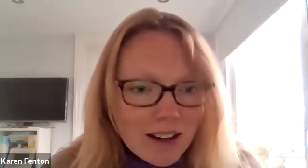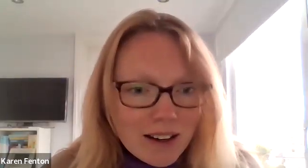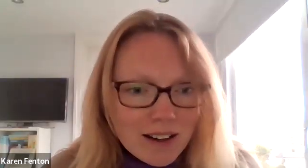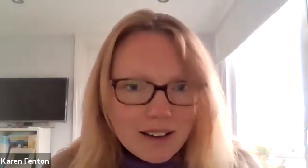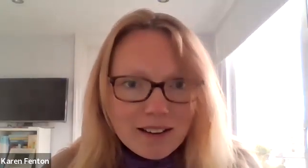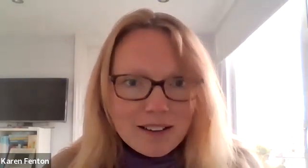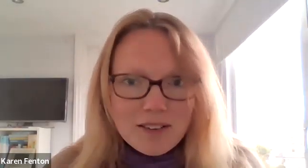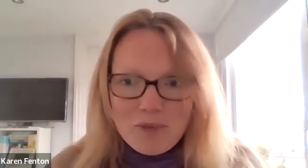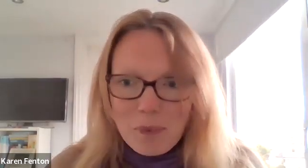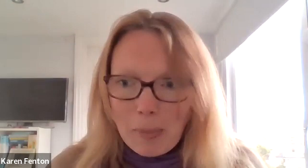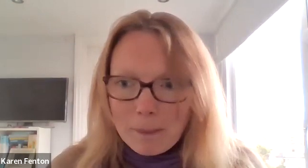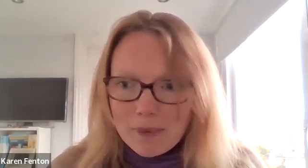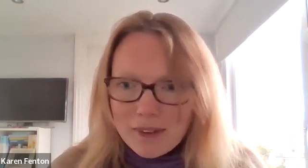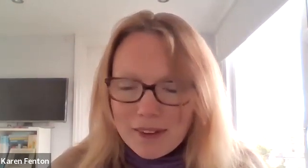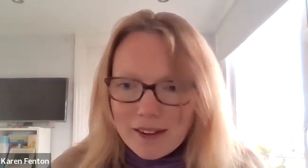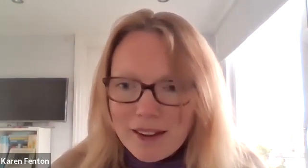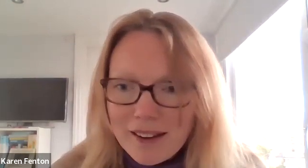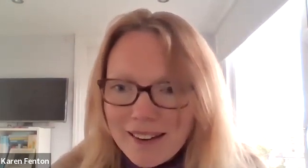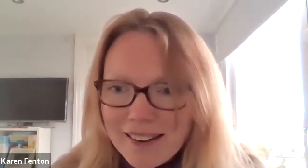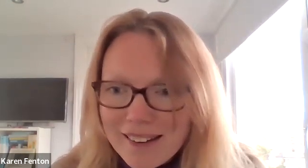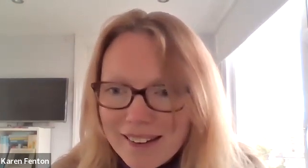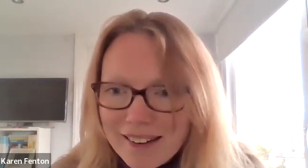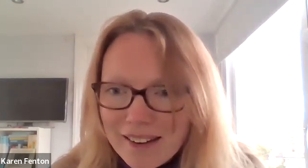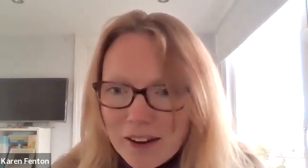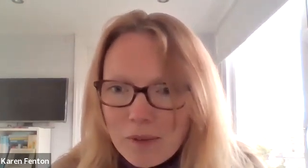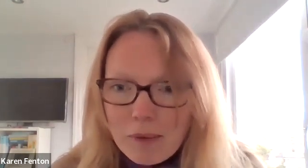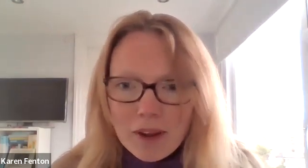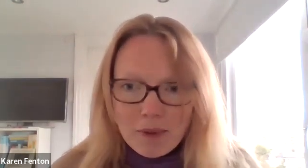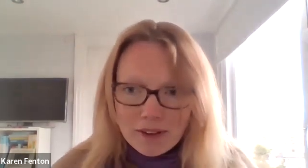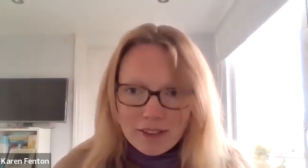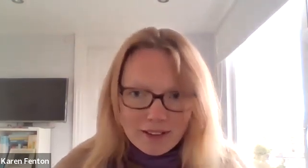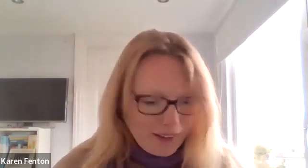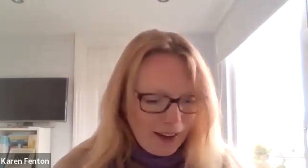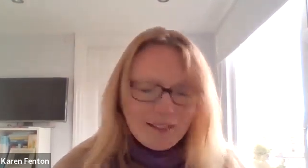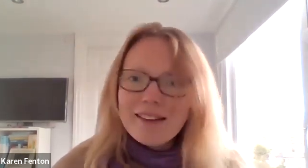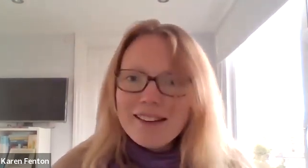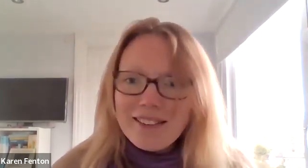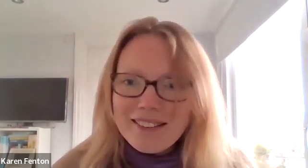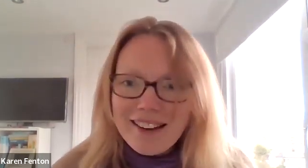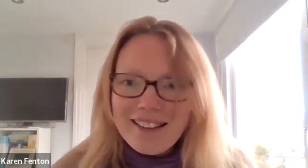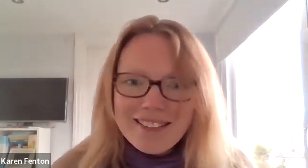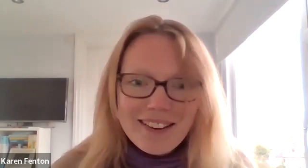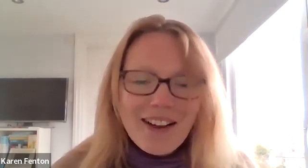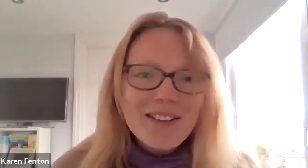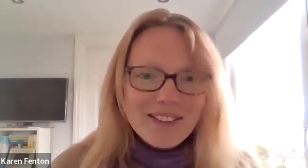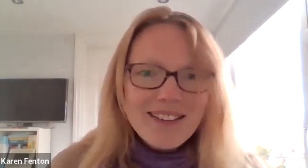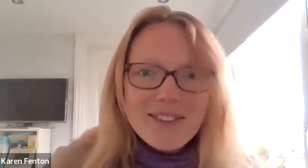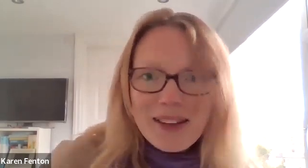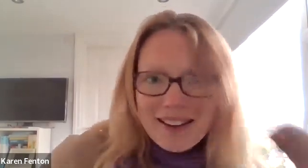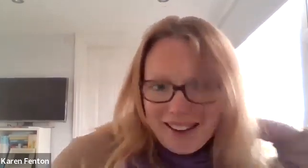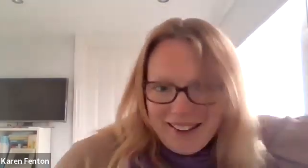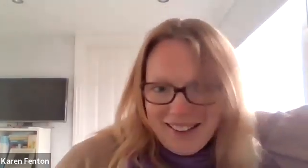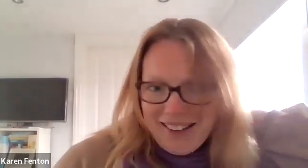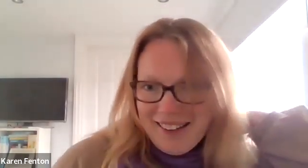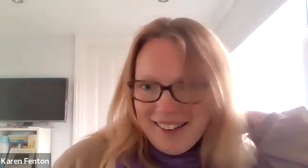thanks, Karen. That answered that question for me. That's great. People keep adding things at the end, which is nice. So I'll hold on a little